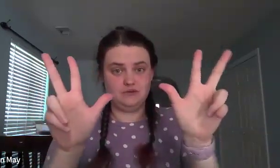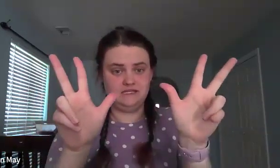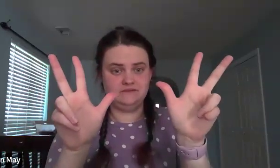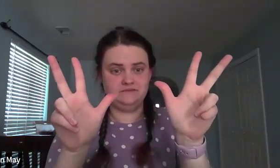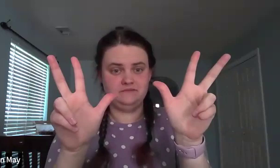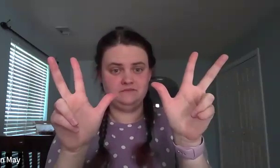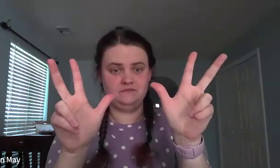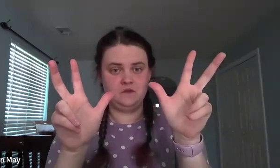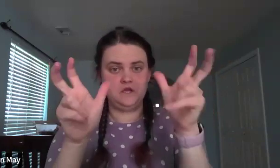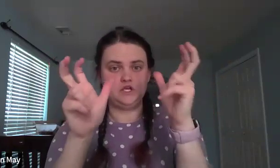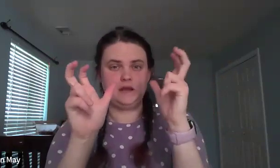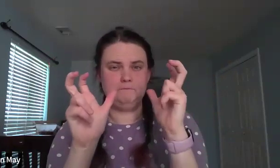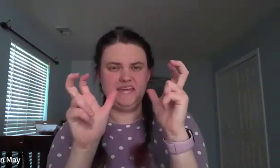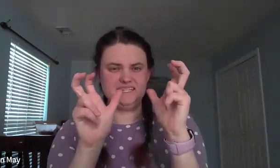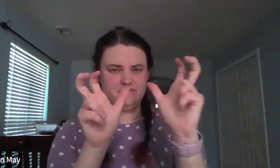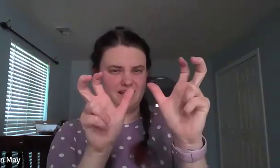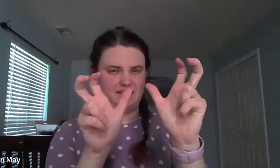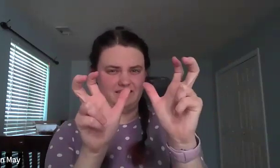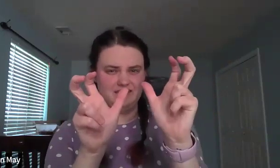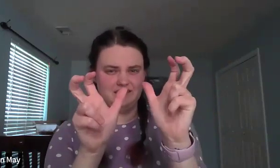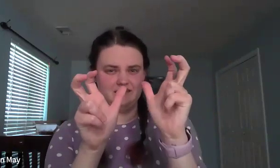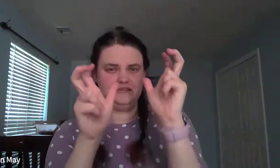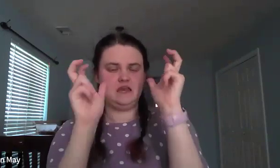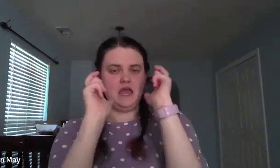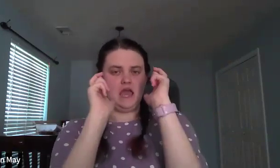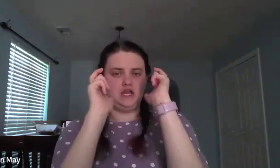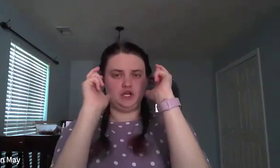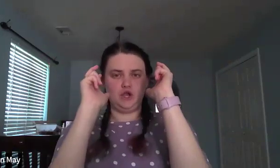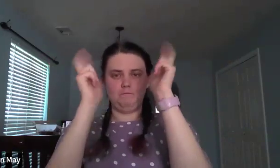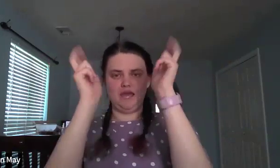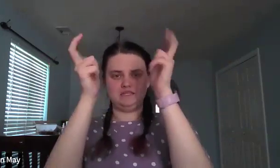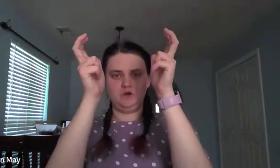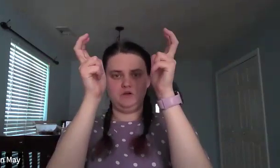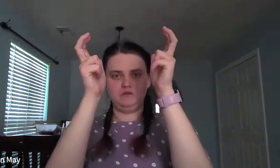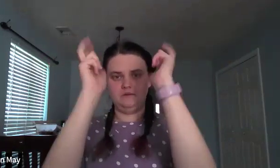threes. You're going to bend them kind of like this. And you're going to go basketball.